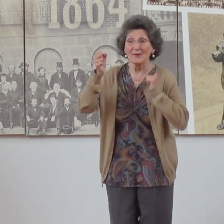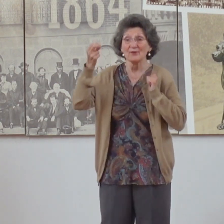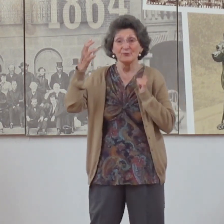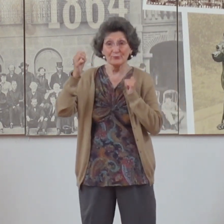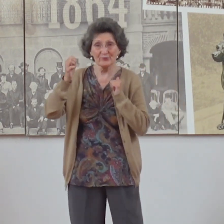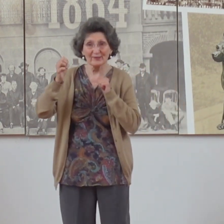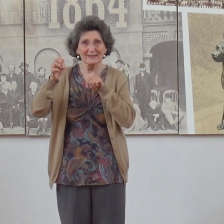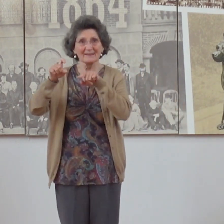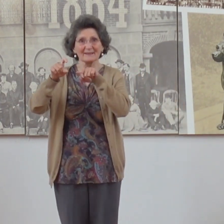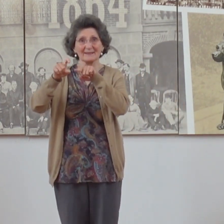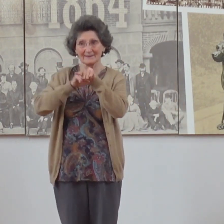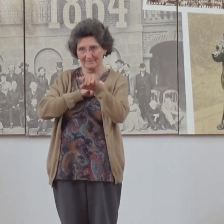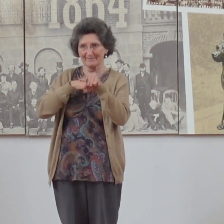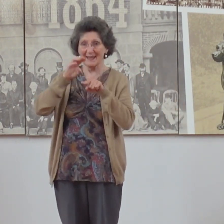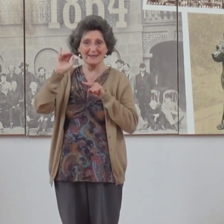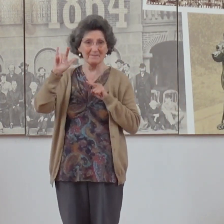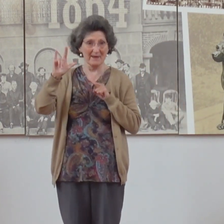but you may wonder why she asked me to be Secretary.